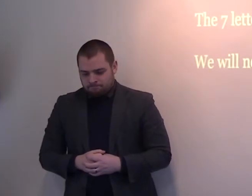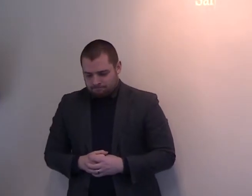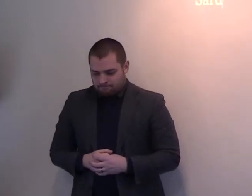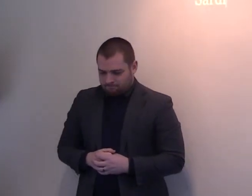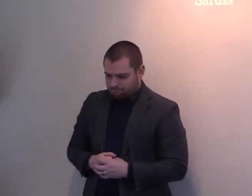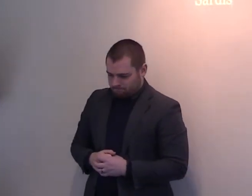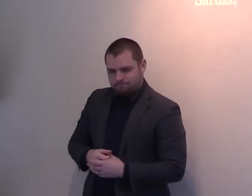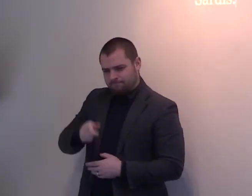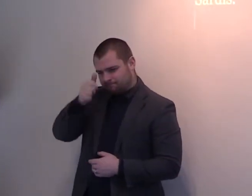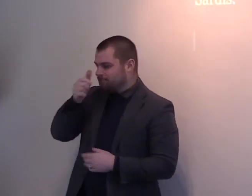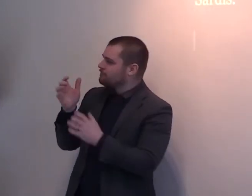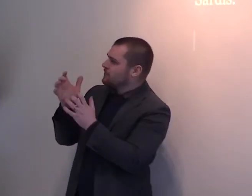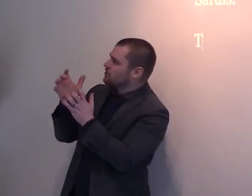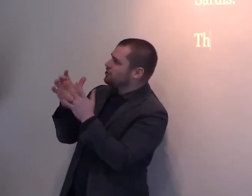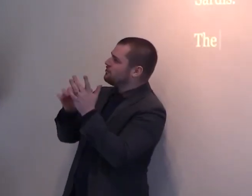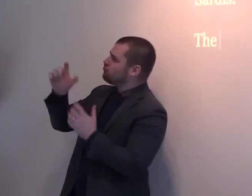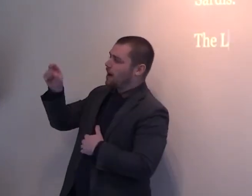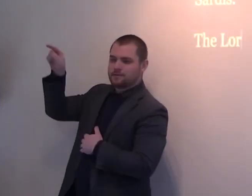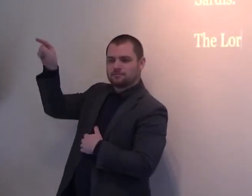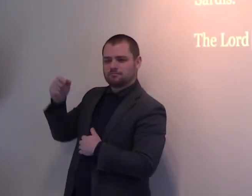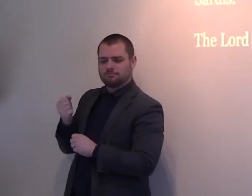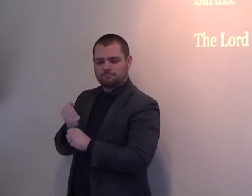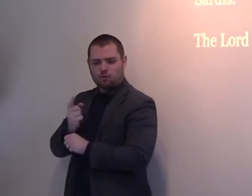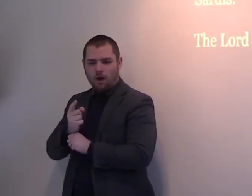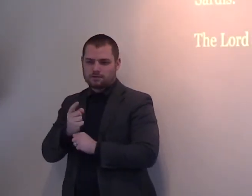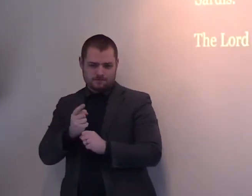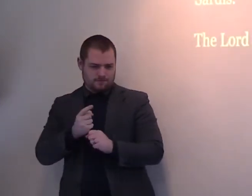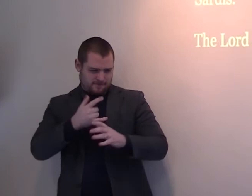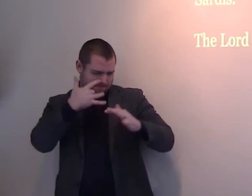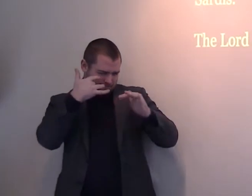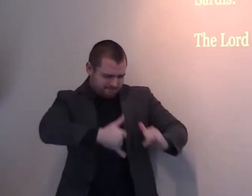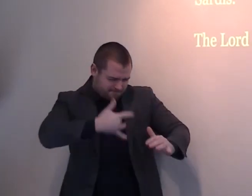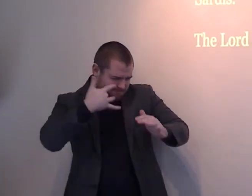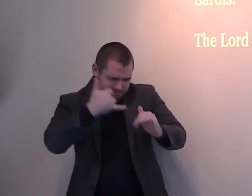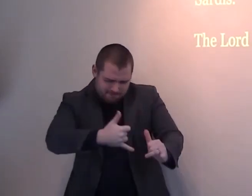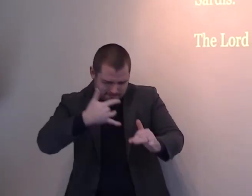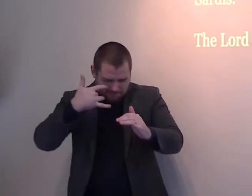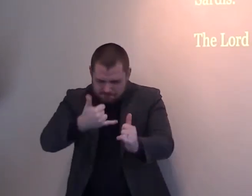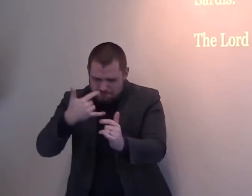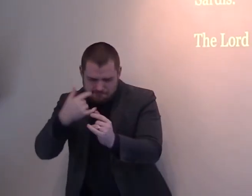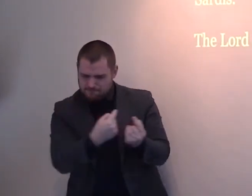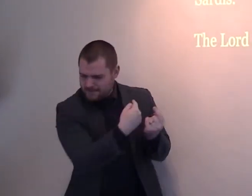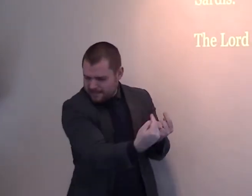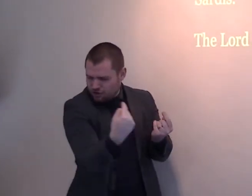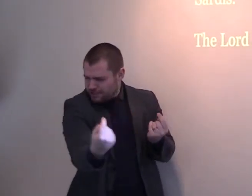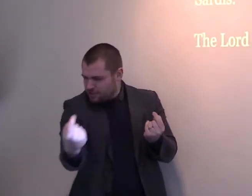scanning, he's scrutinizing, he's examining, he's sifting every church